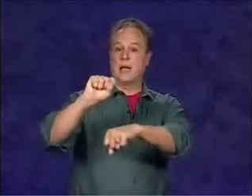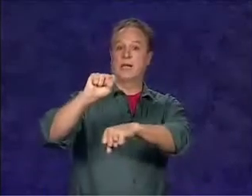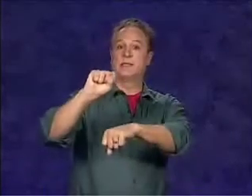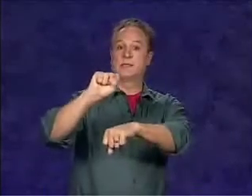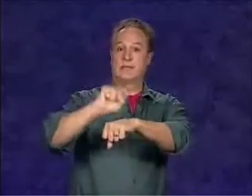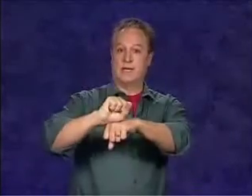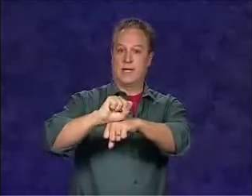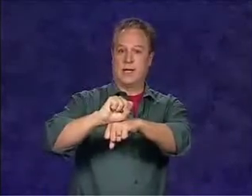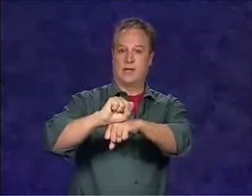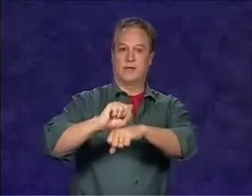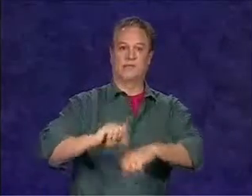sign synagogue.